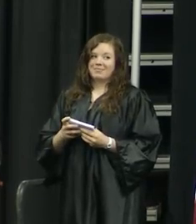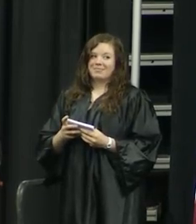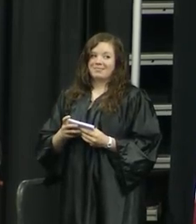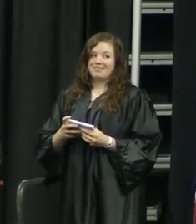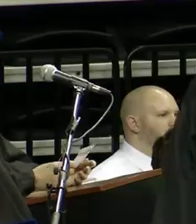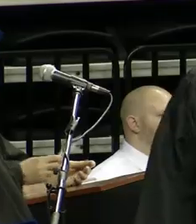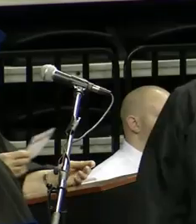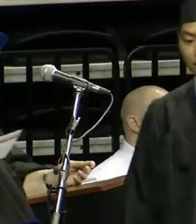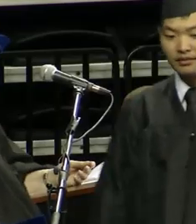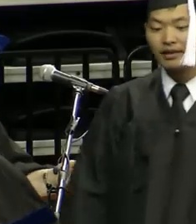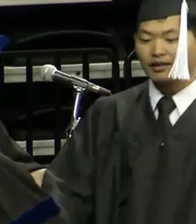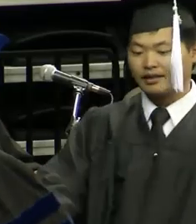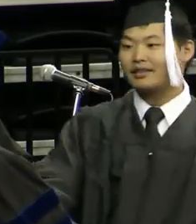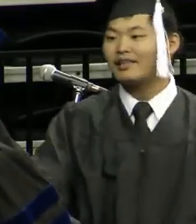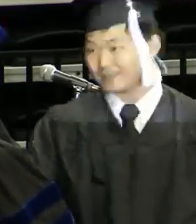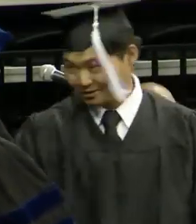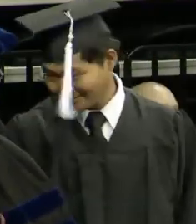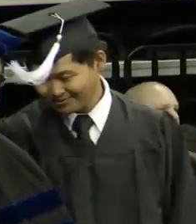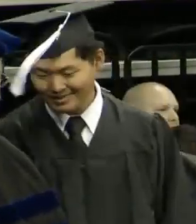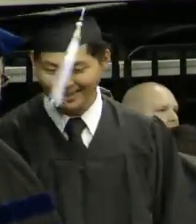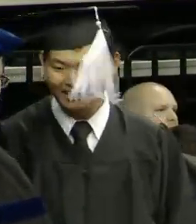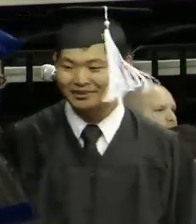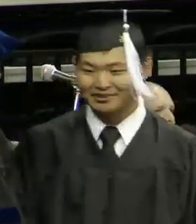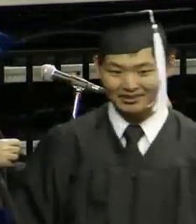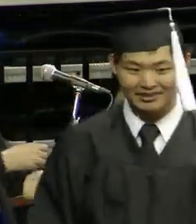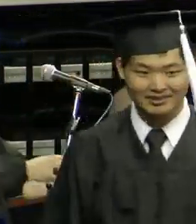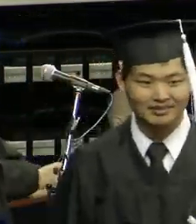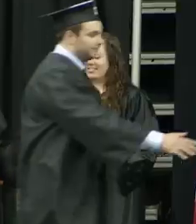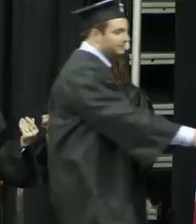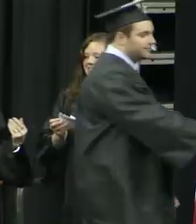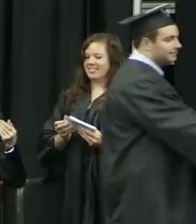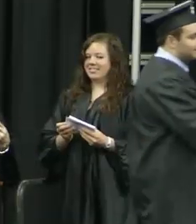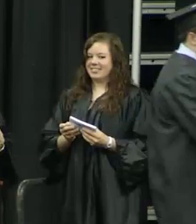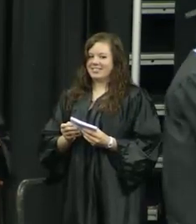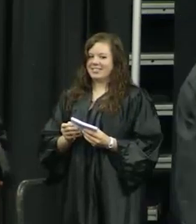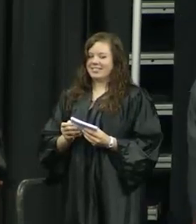Paul Lee. Nicholas Belke.